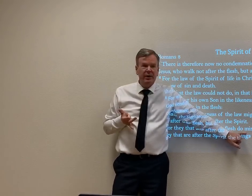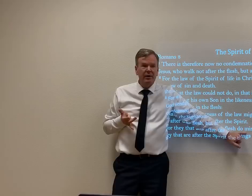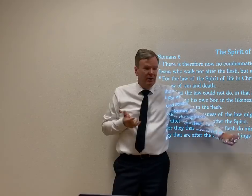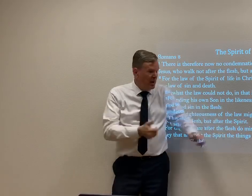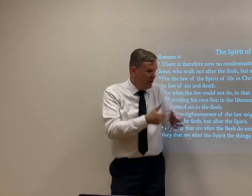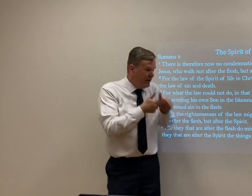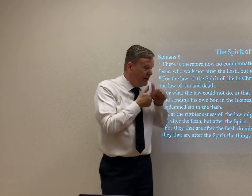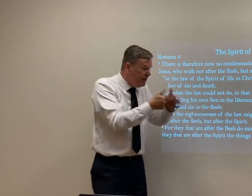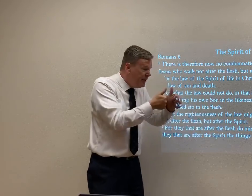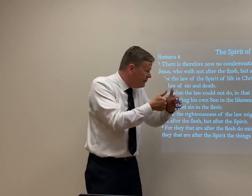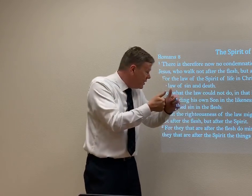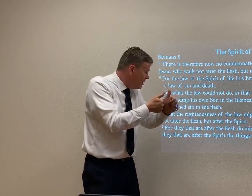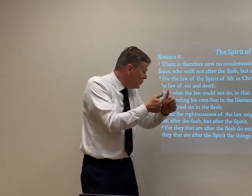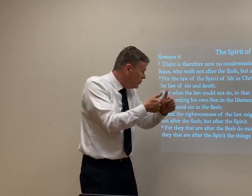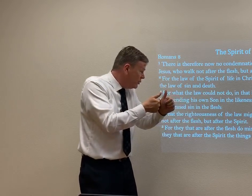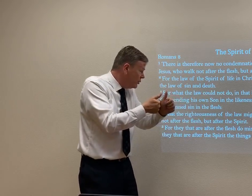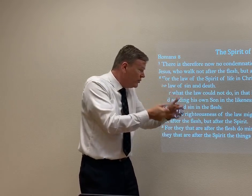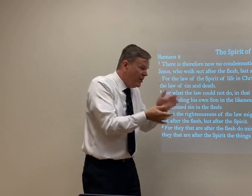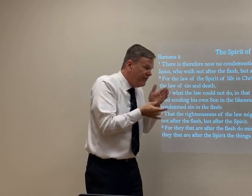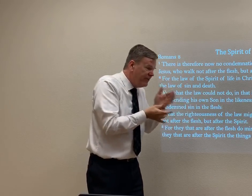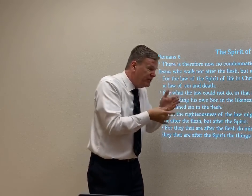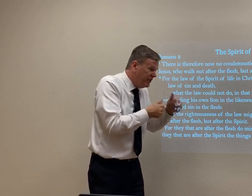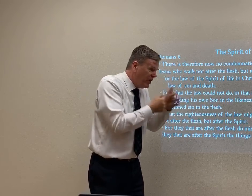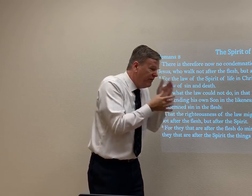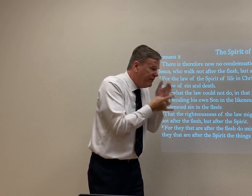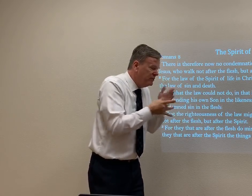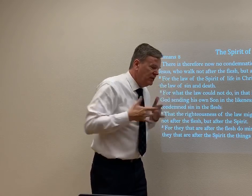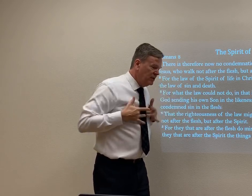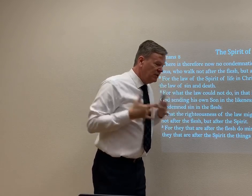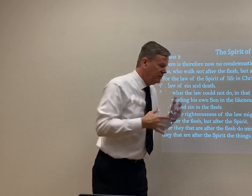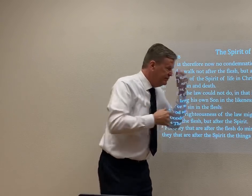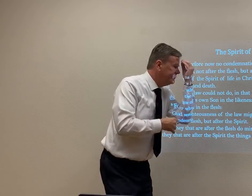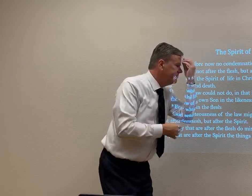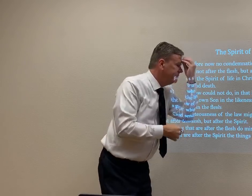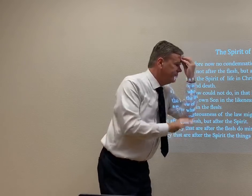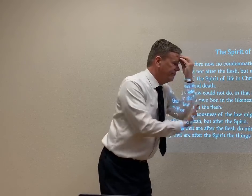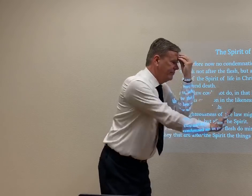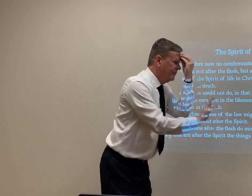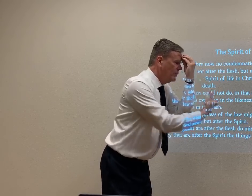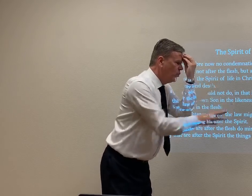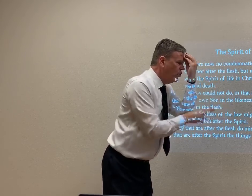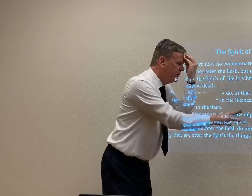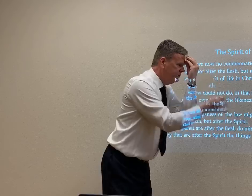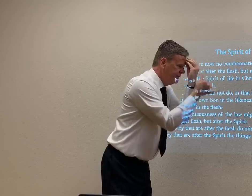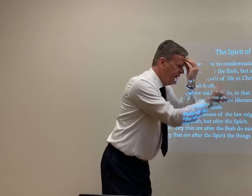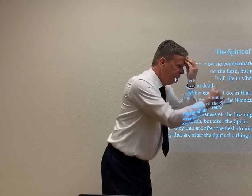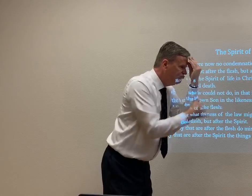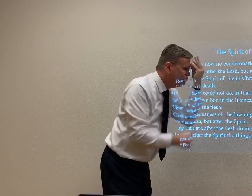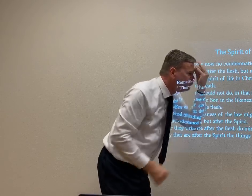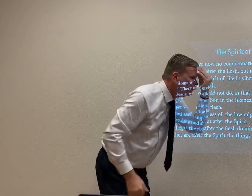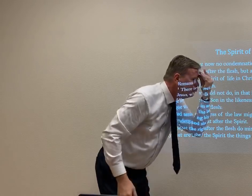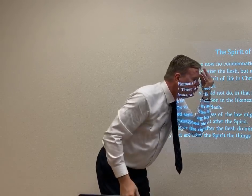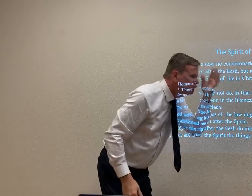things of the flesh. So they that are after the flesh, do mind the things of the flesh. You think about it. You act on it. You do these